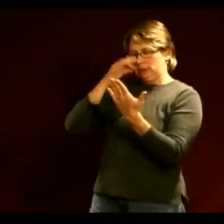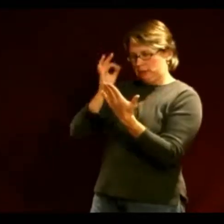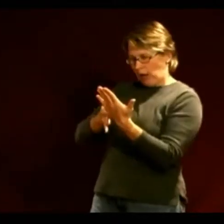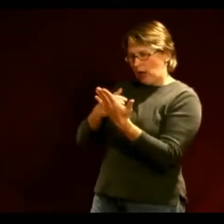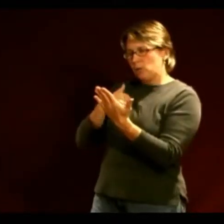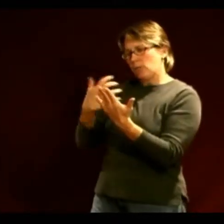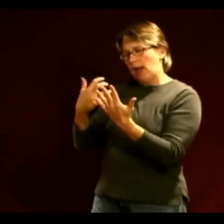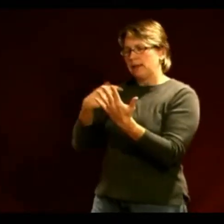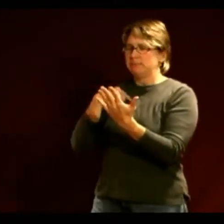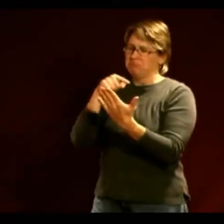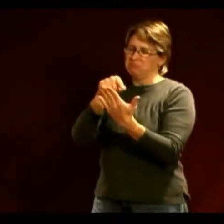So